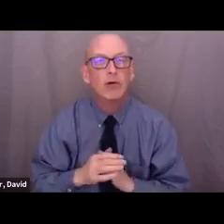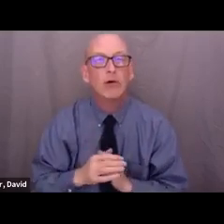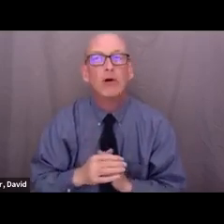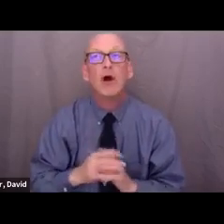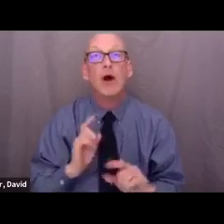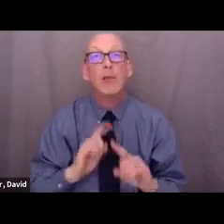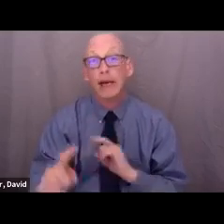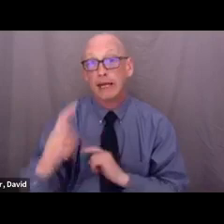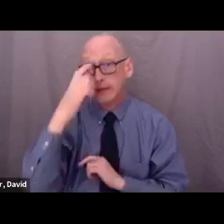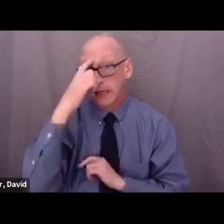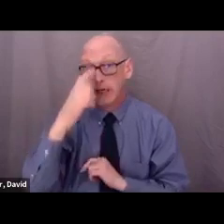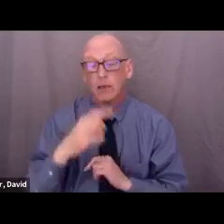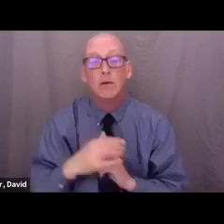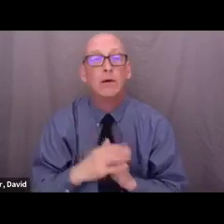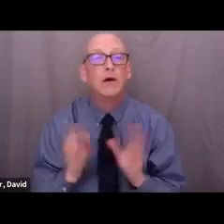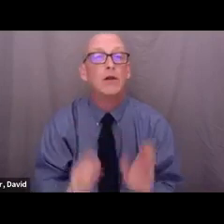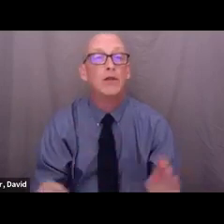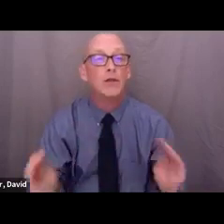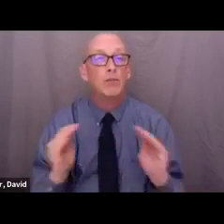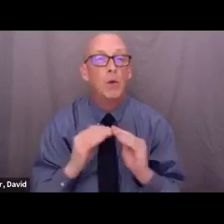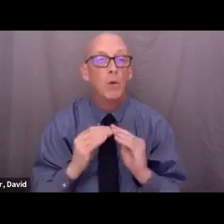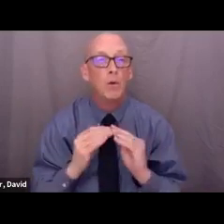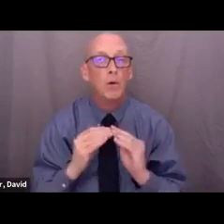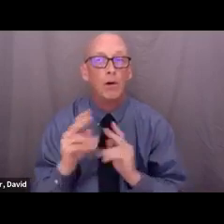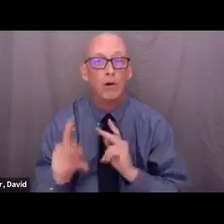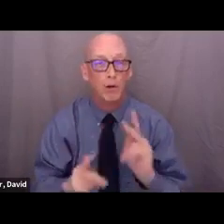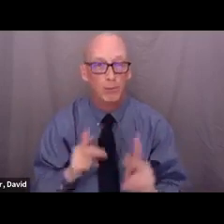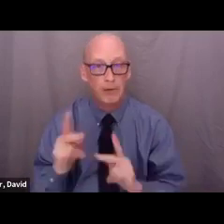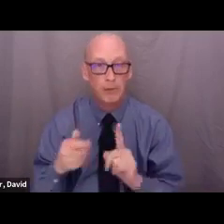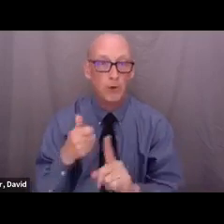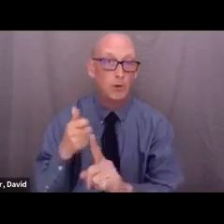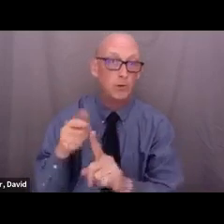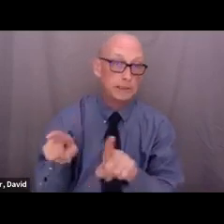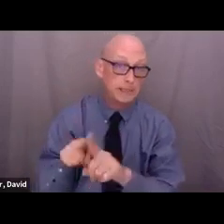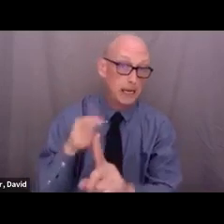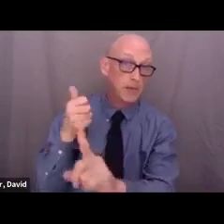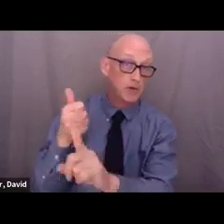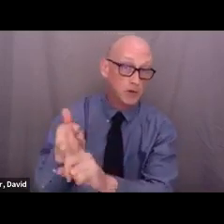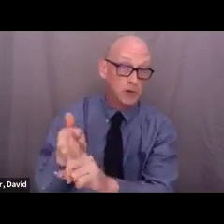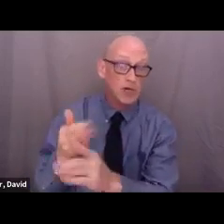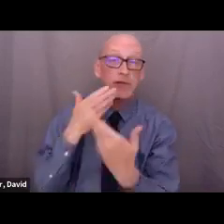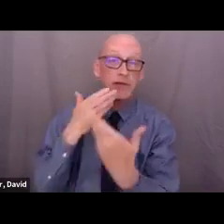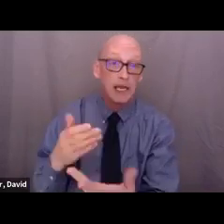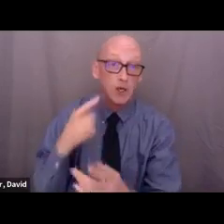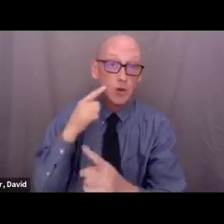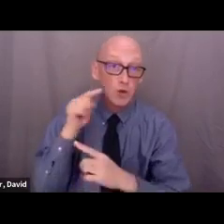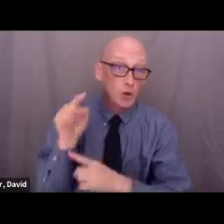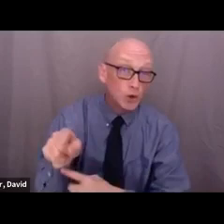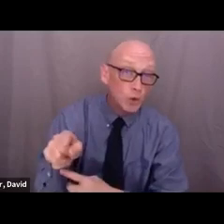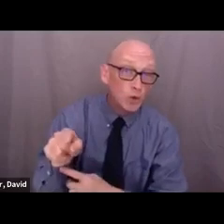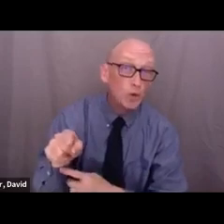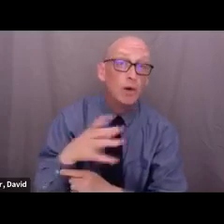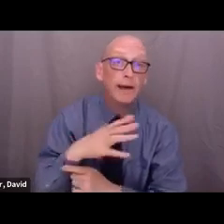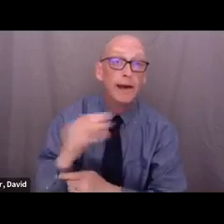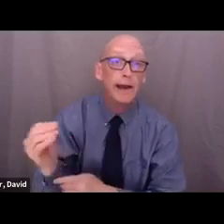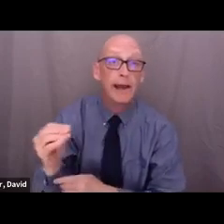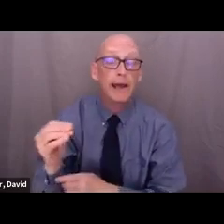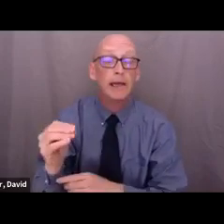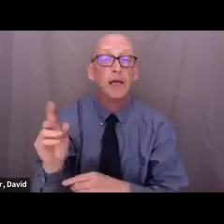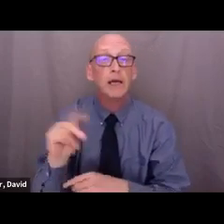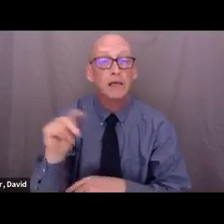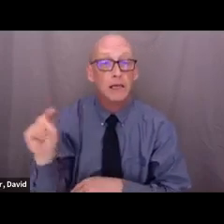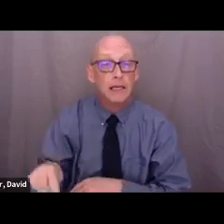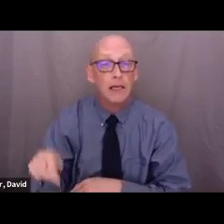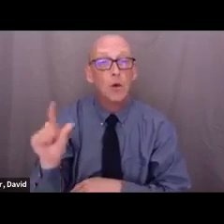think the more that folks like yourself, and thank you so much to you and to the Toledo-Lucas County